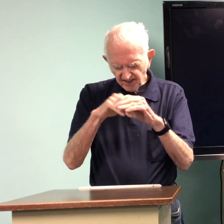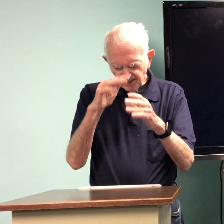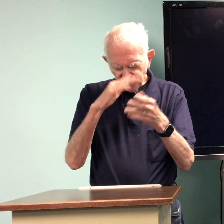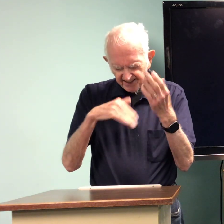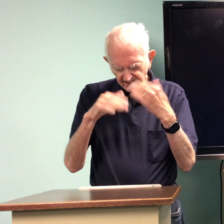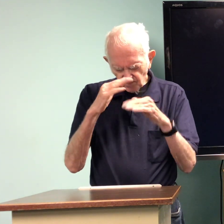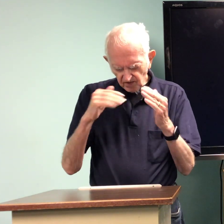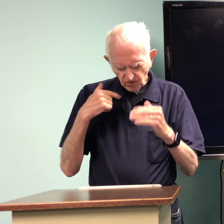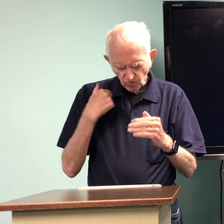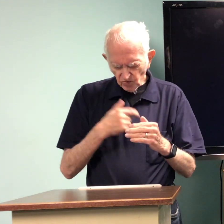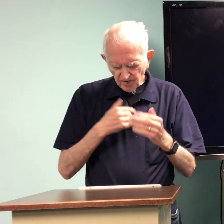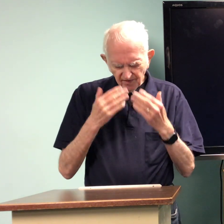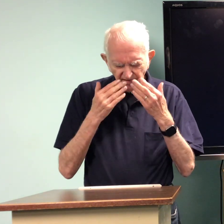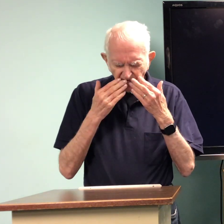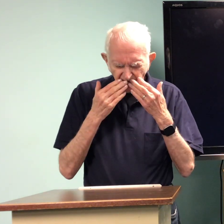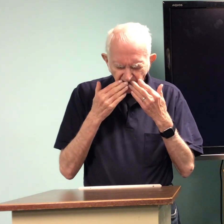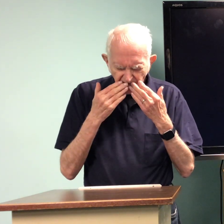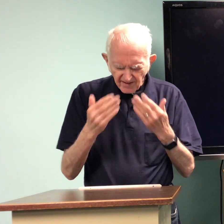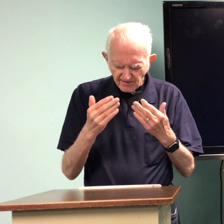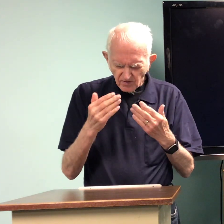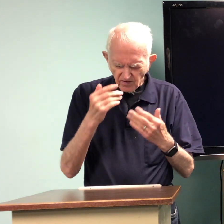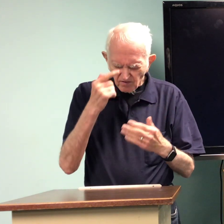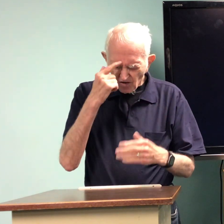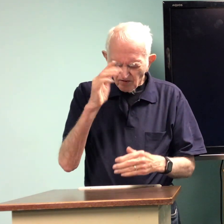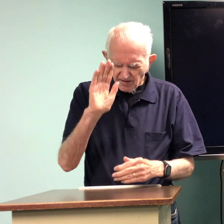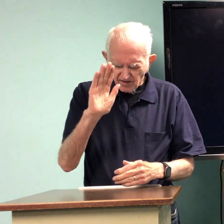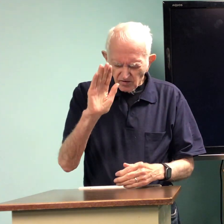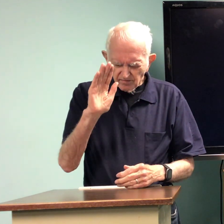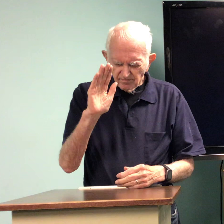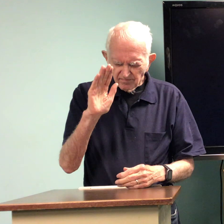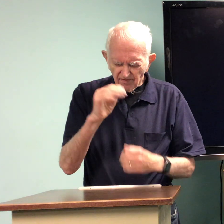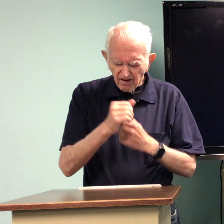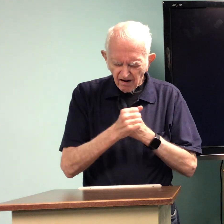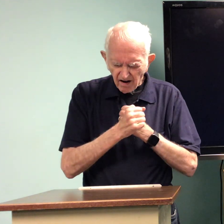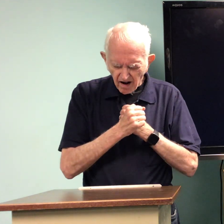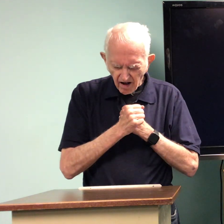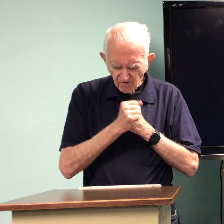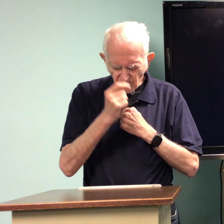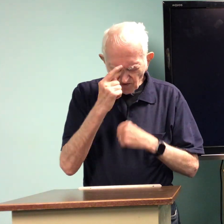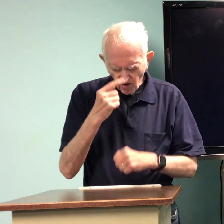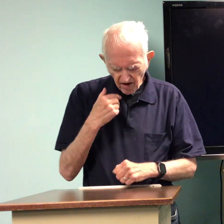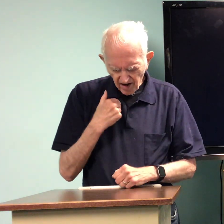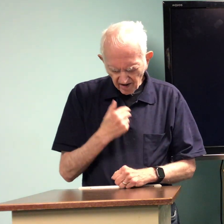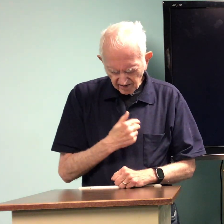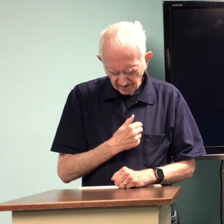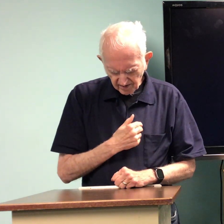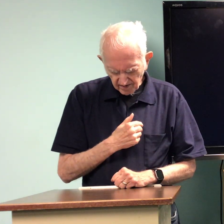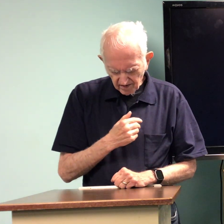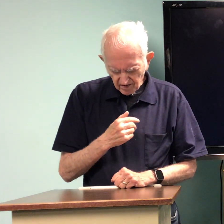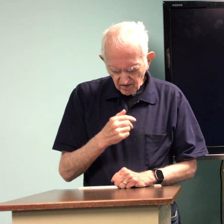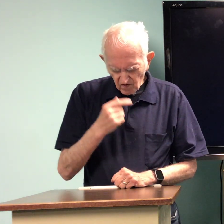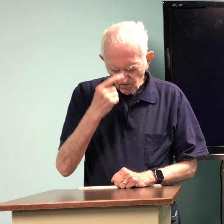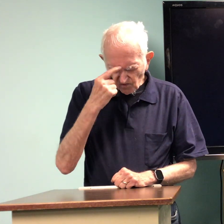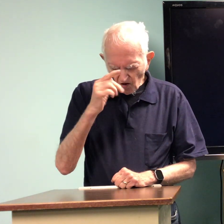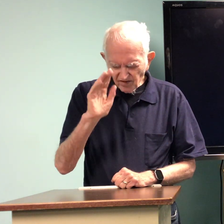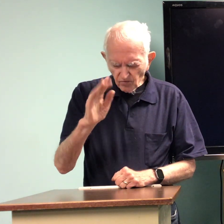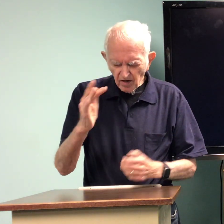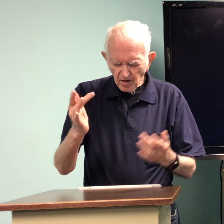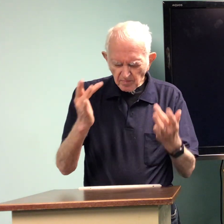Father in heaven, we thank you for your love for us,